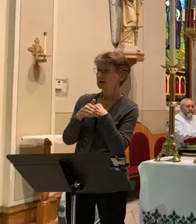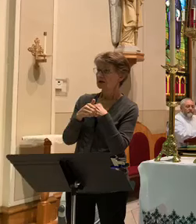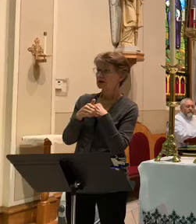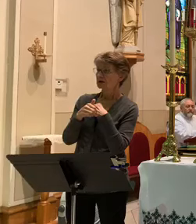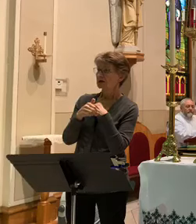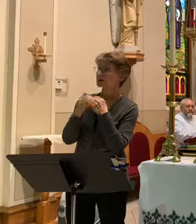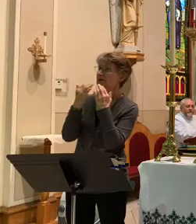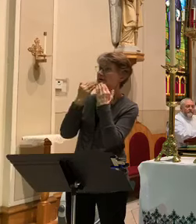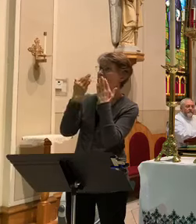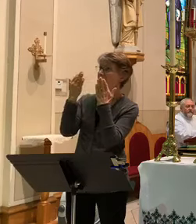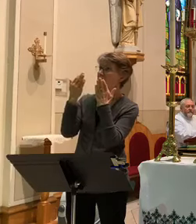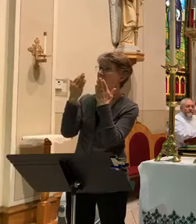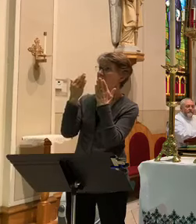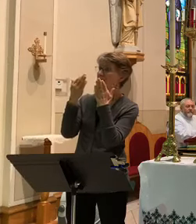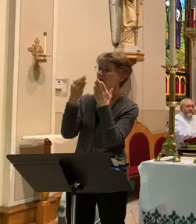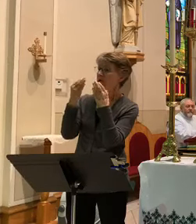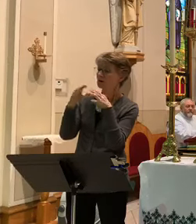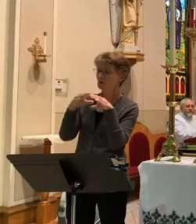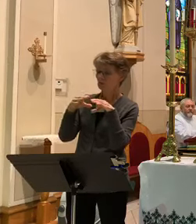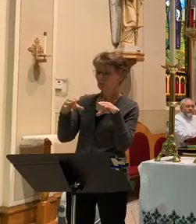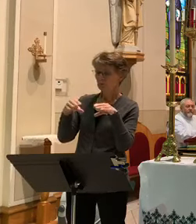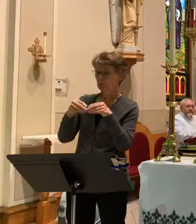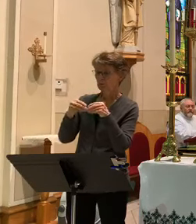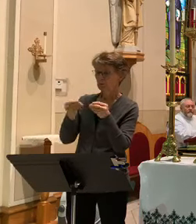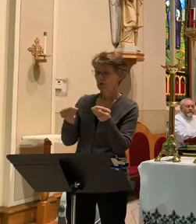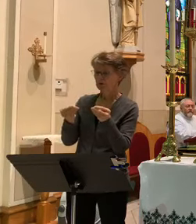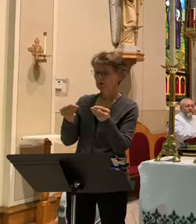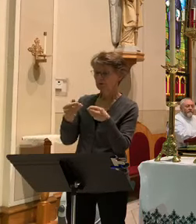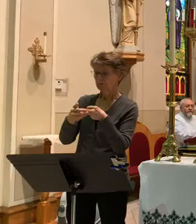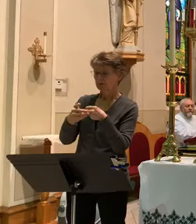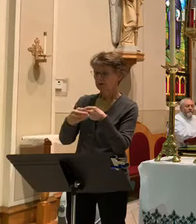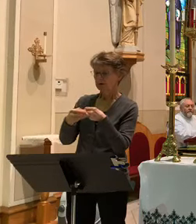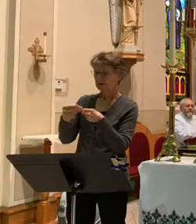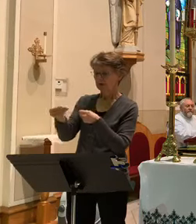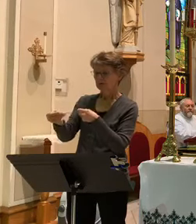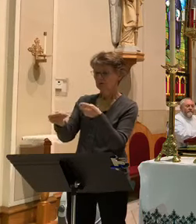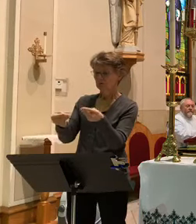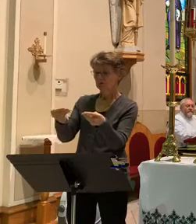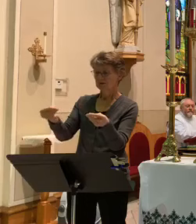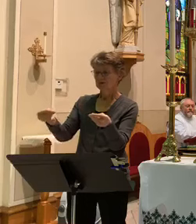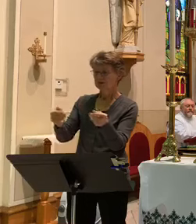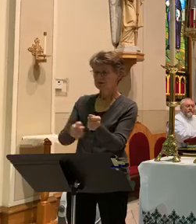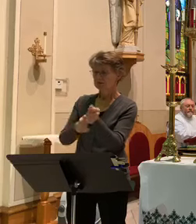it and gave it to his disciples, saying,